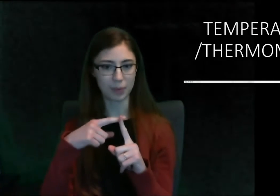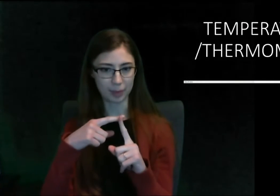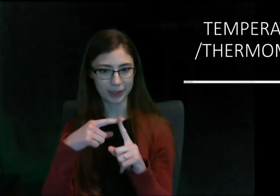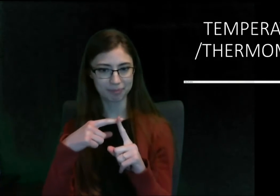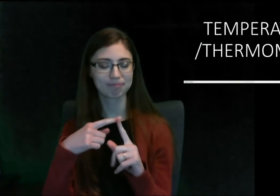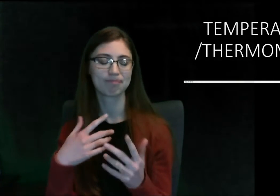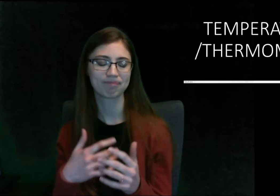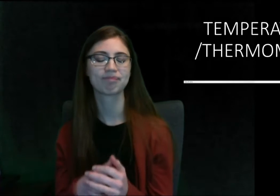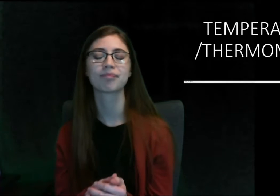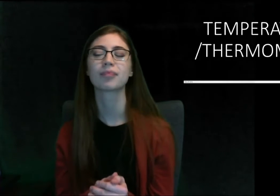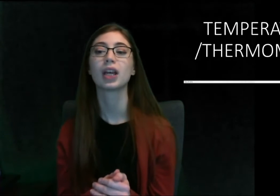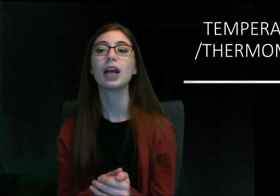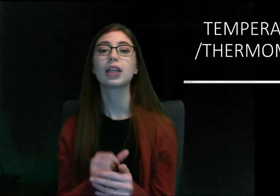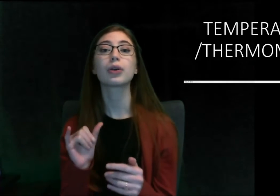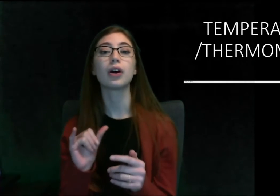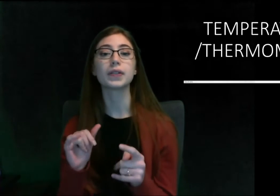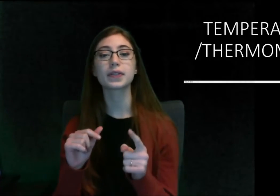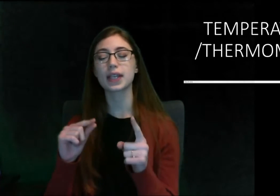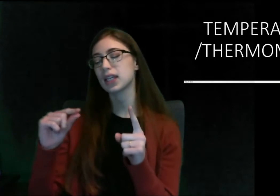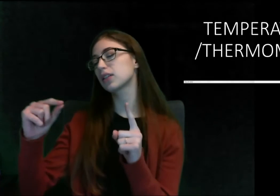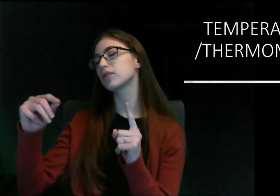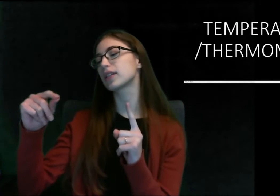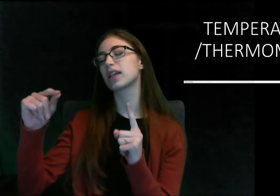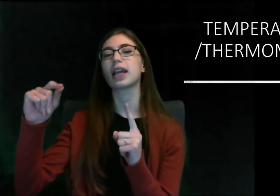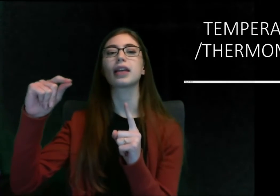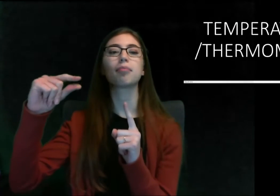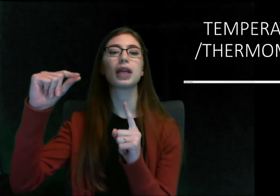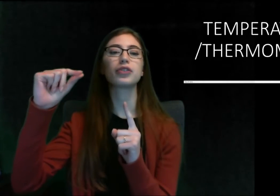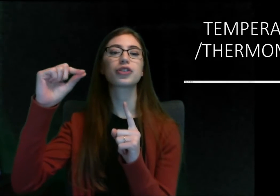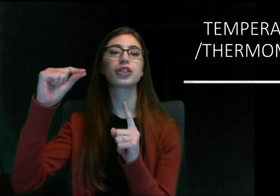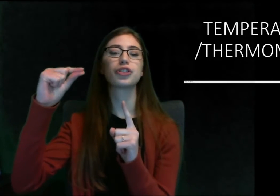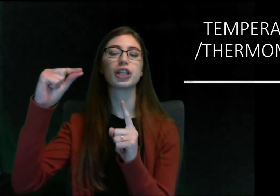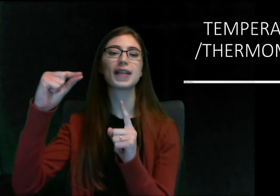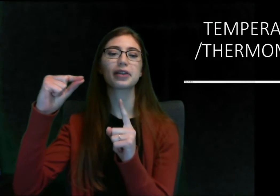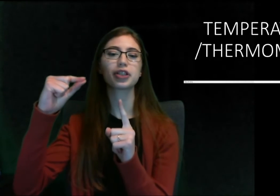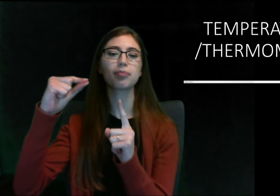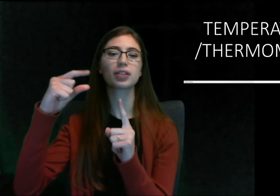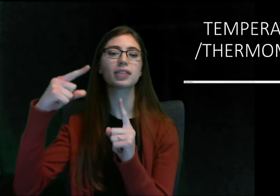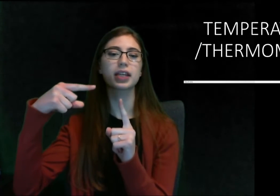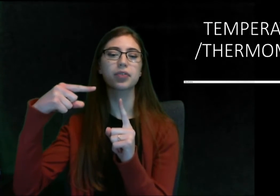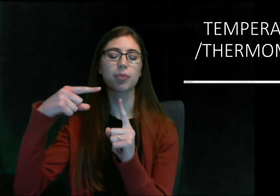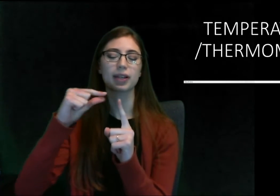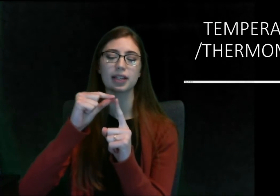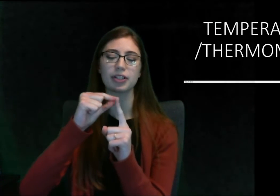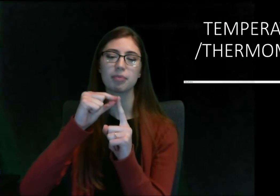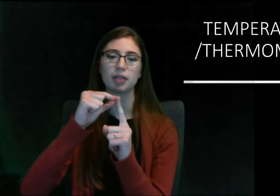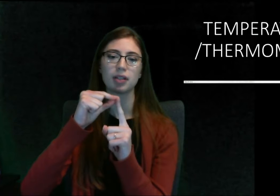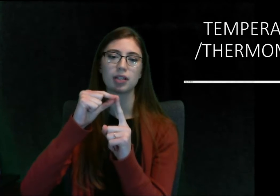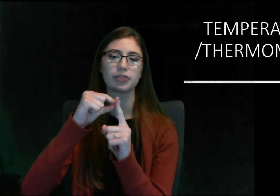thermometer. You can also sign it using a pinched G handshake instead of a 1 handshake. Just show